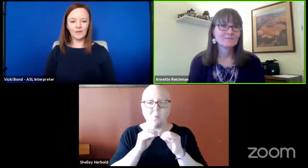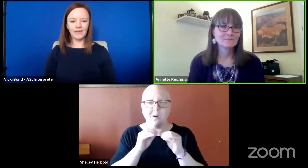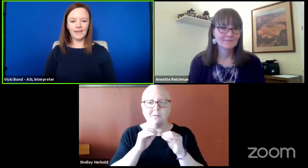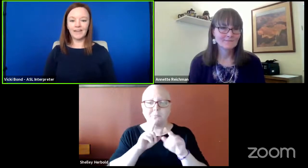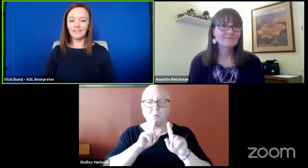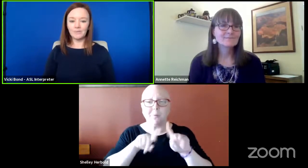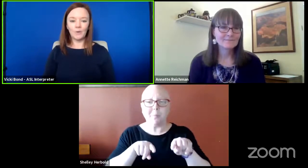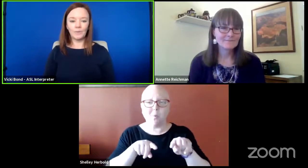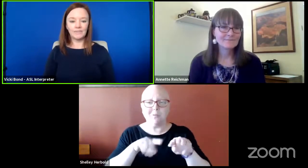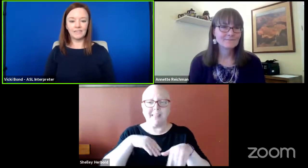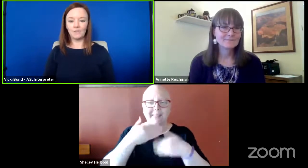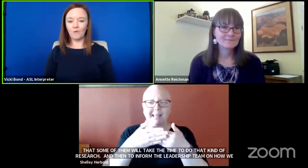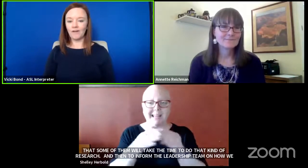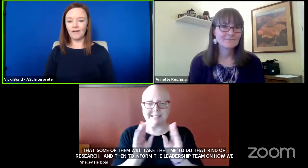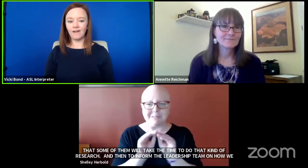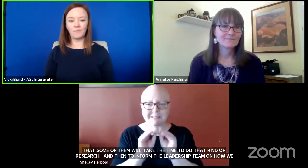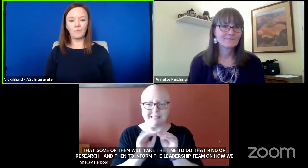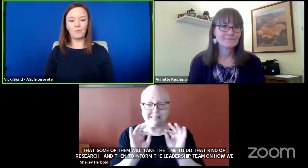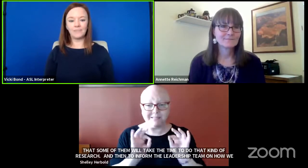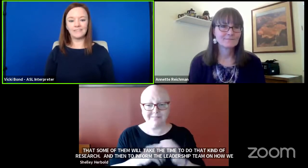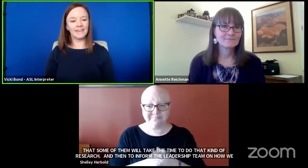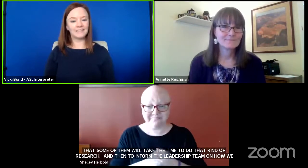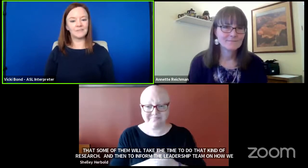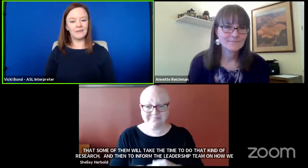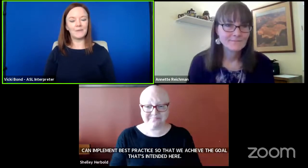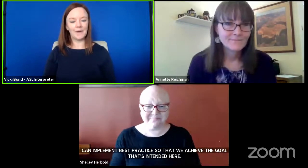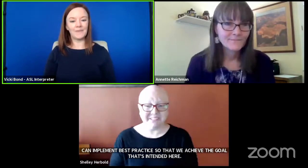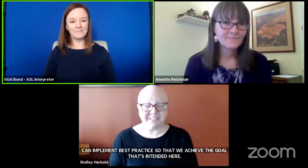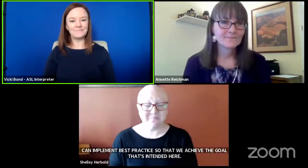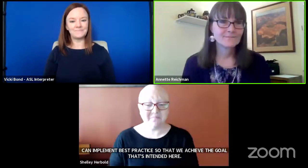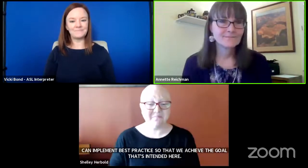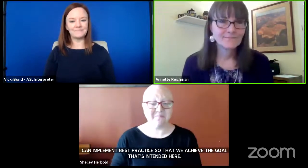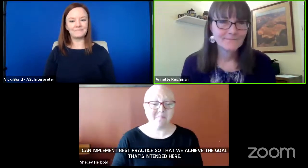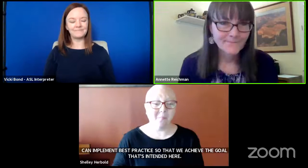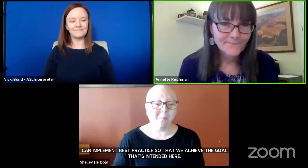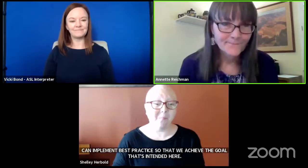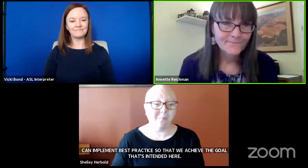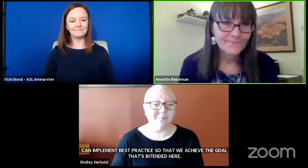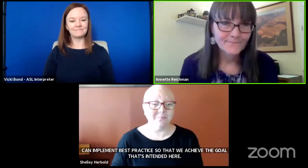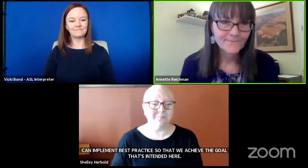Okay, great. And I do hope to hear more reports at the next meeting about that.